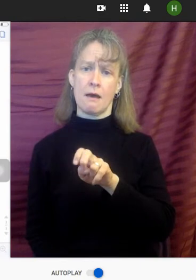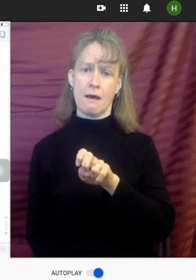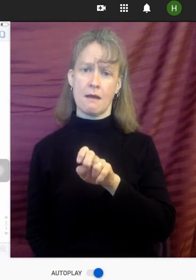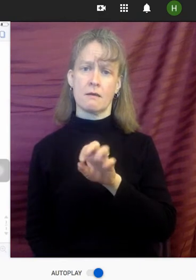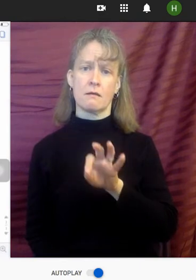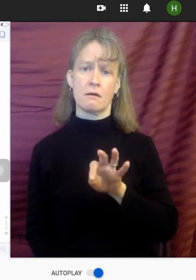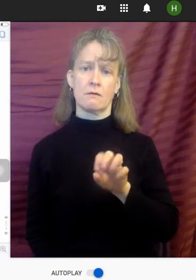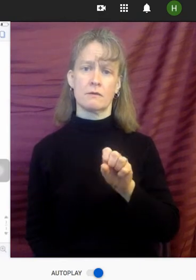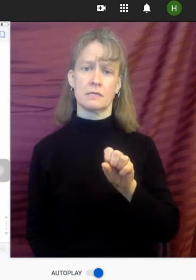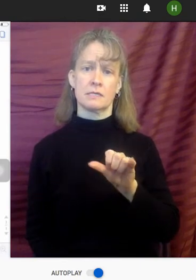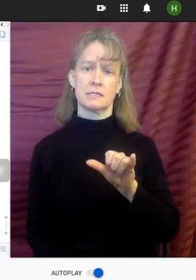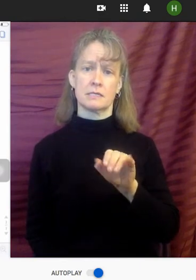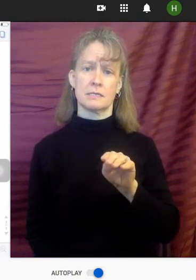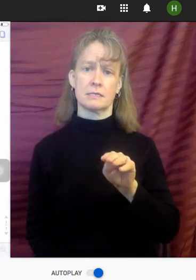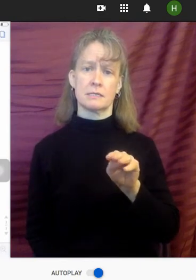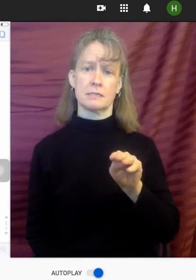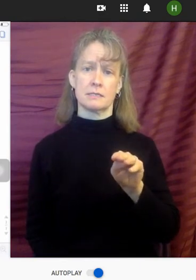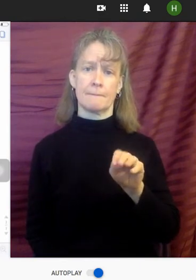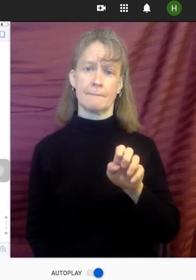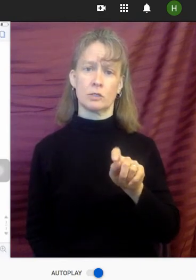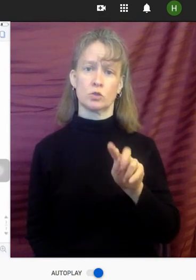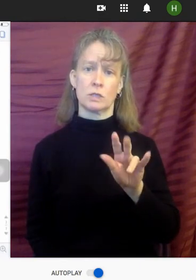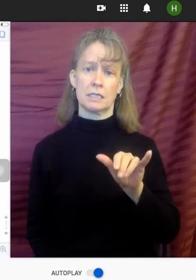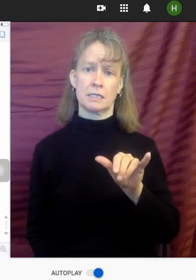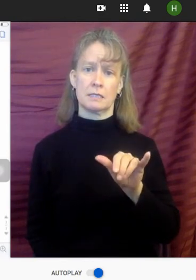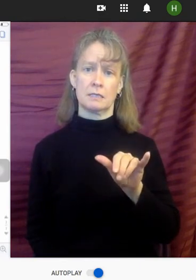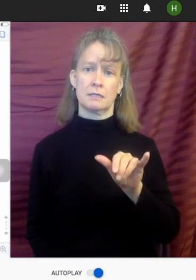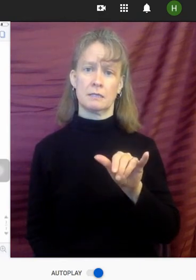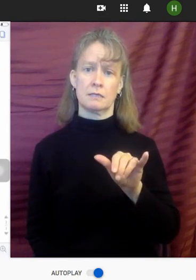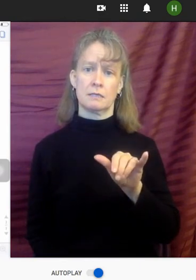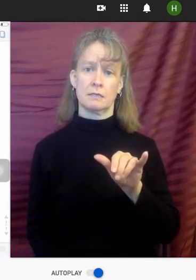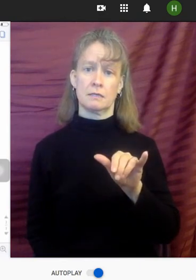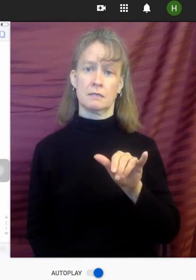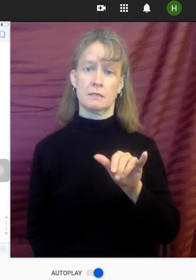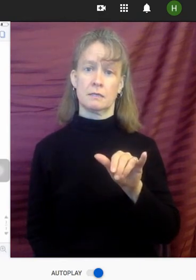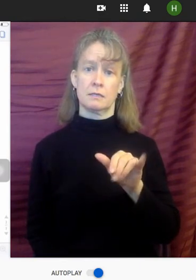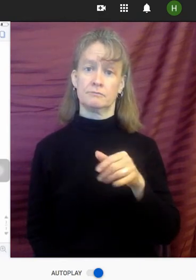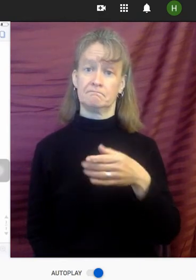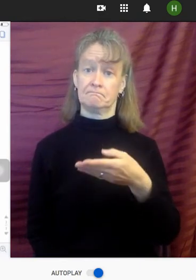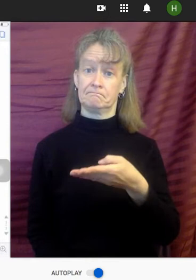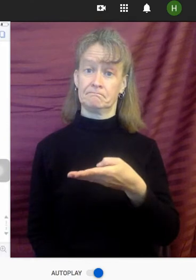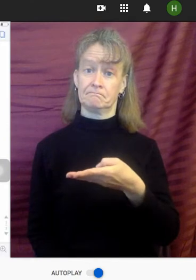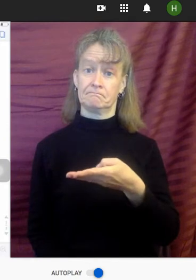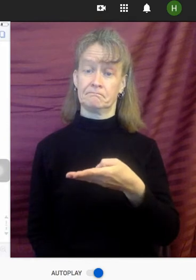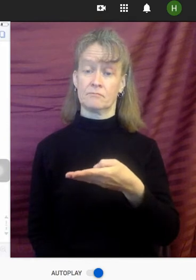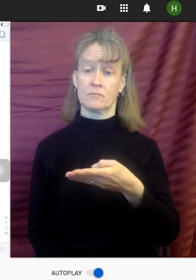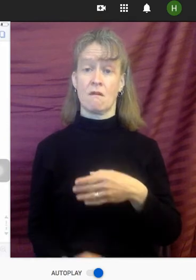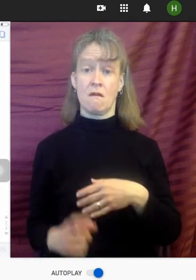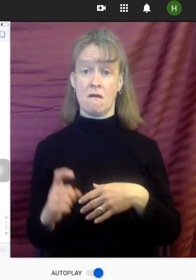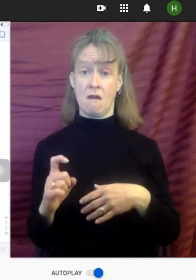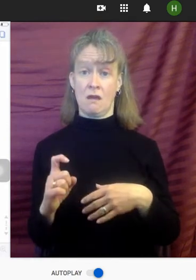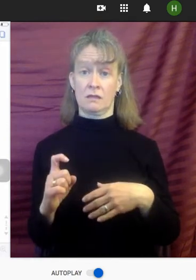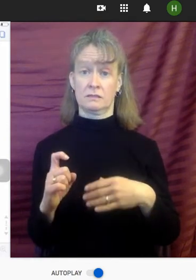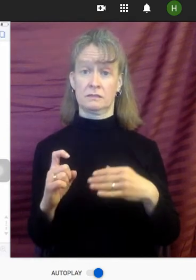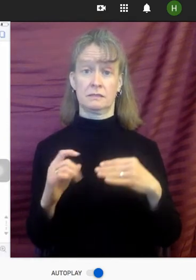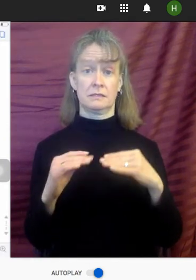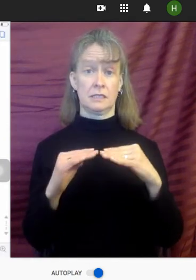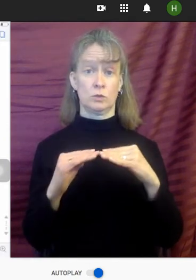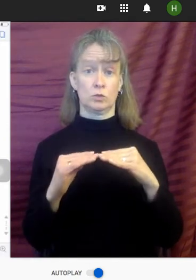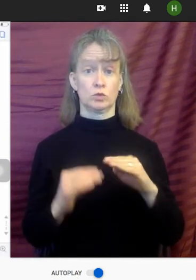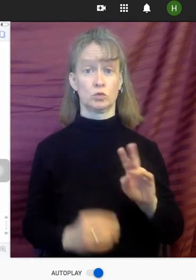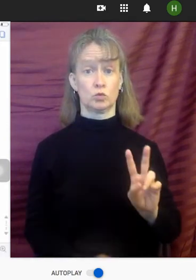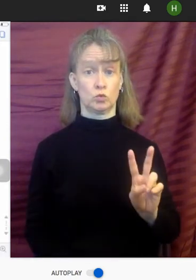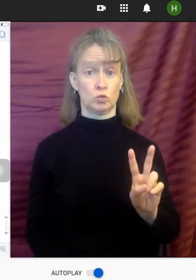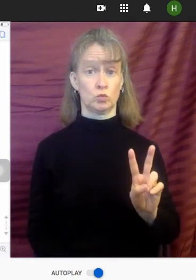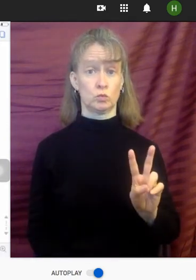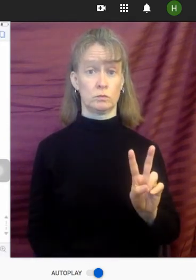is x equals 2.